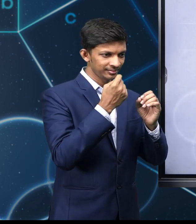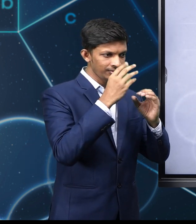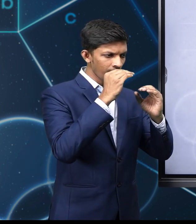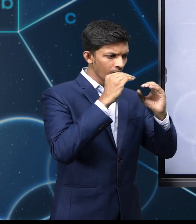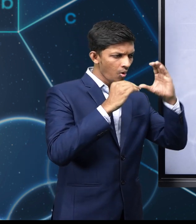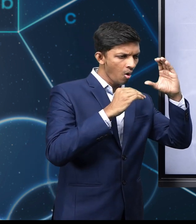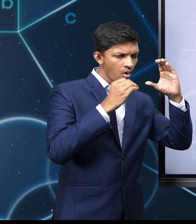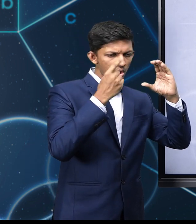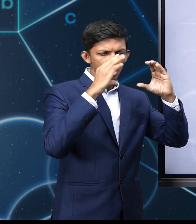ratio,